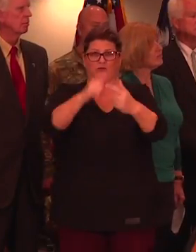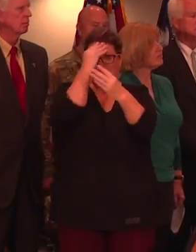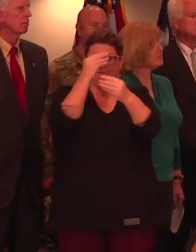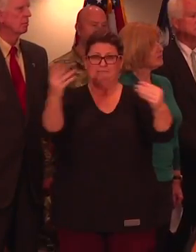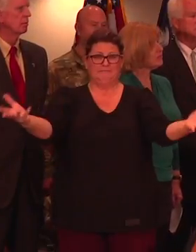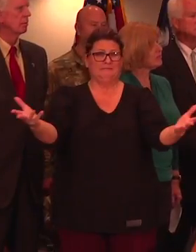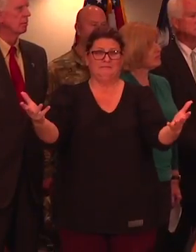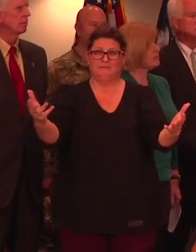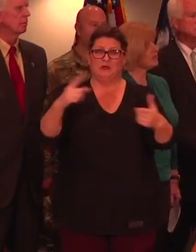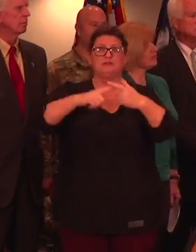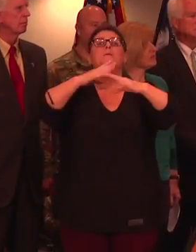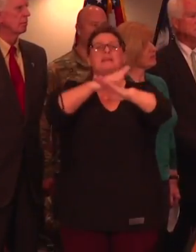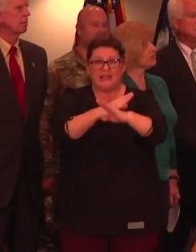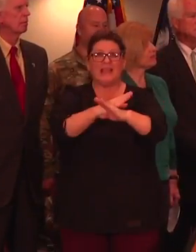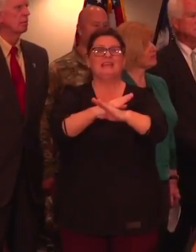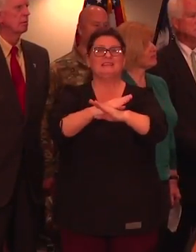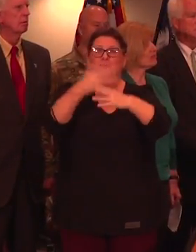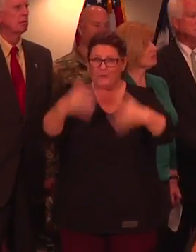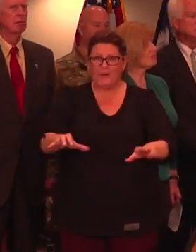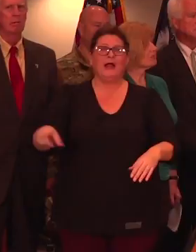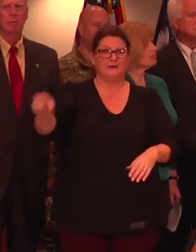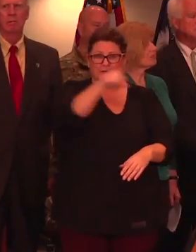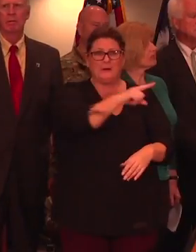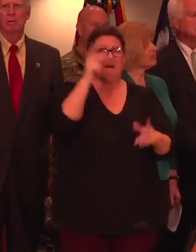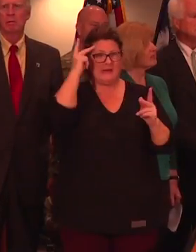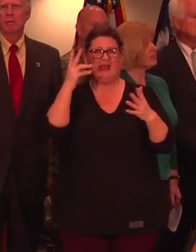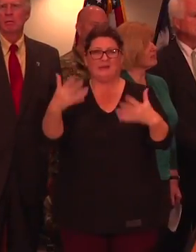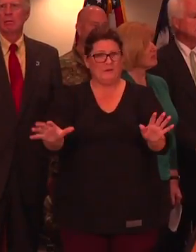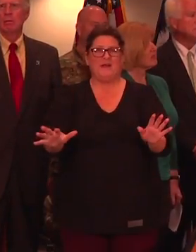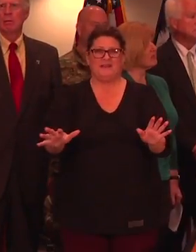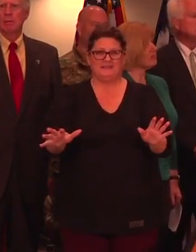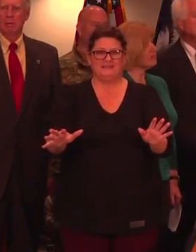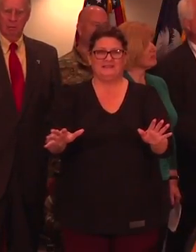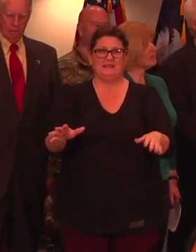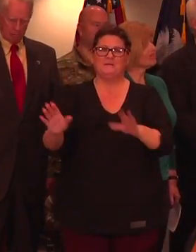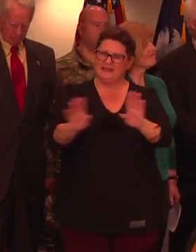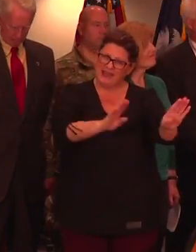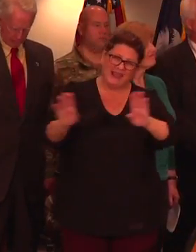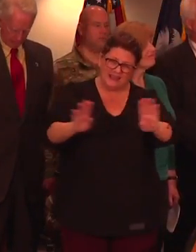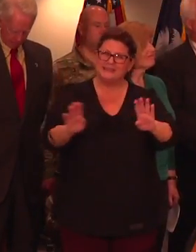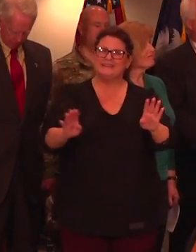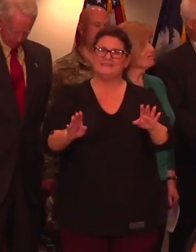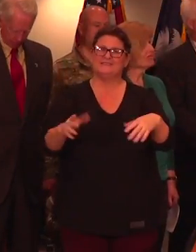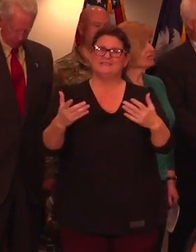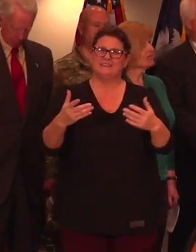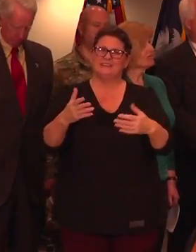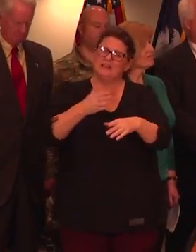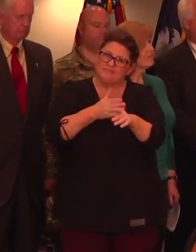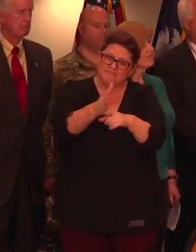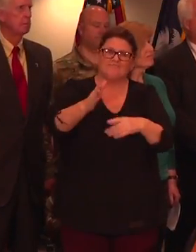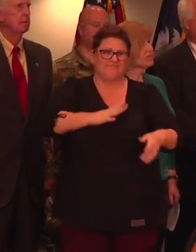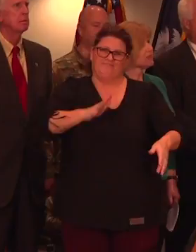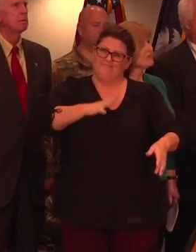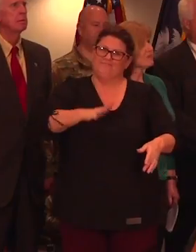can to prevent people from panicking. We're asking people to remain calm, to behave rationally, to make